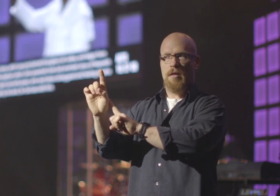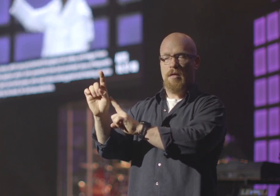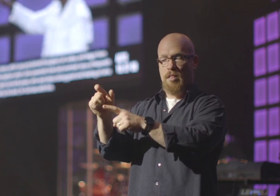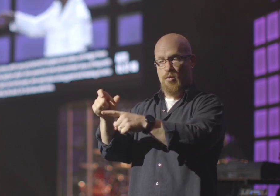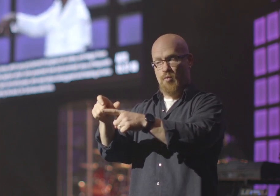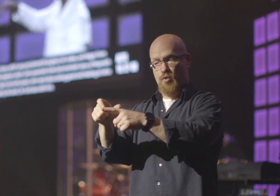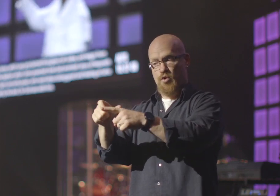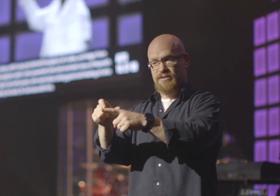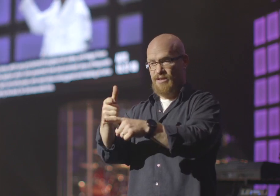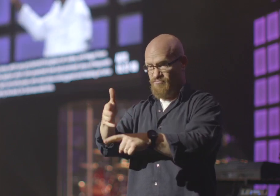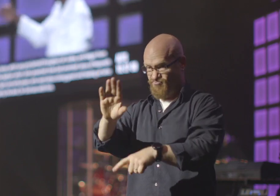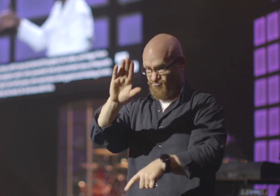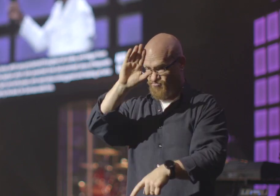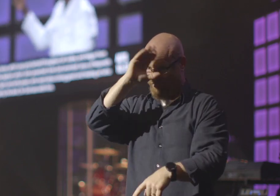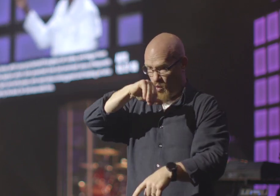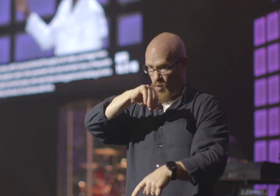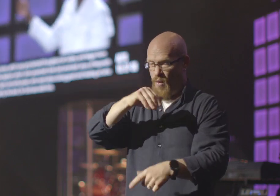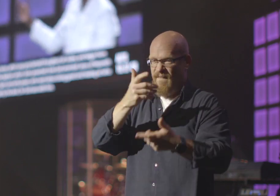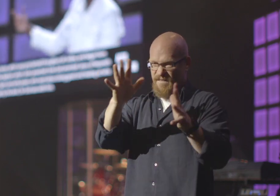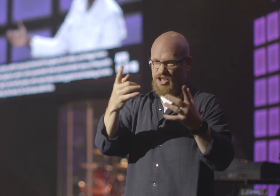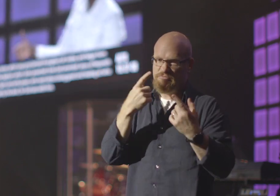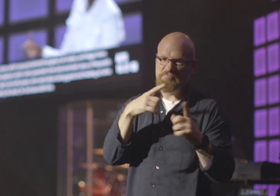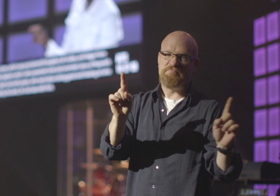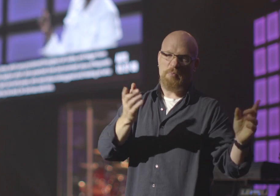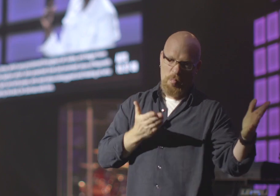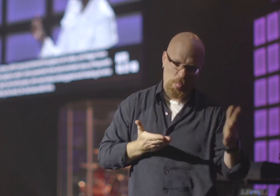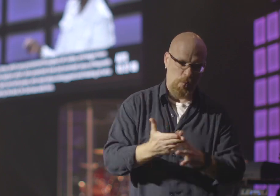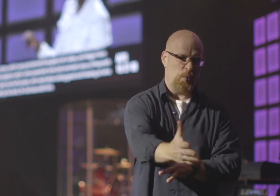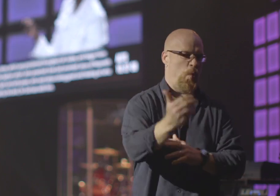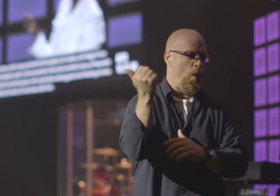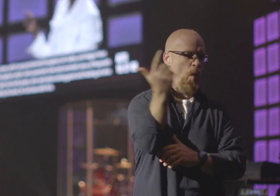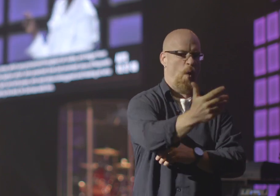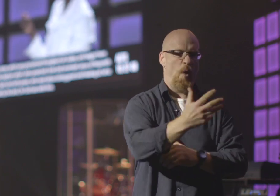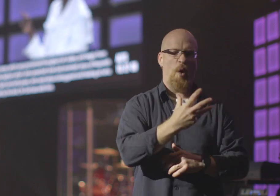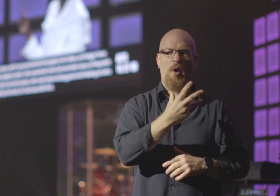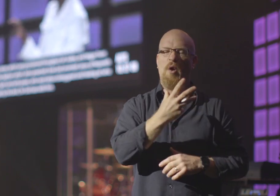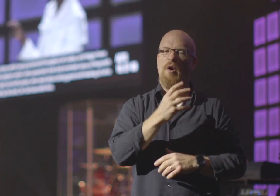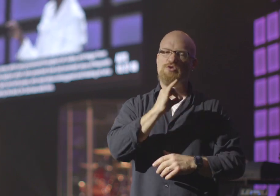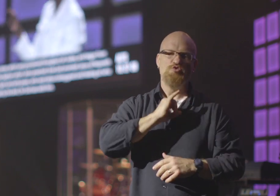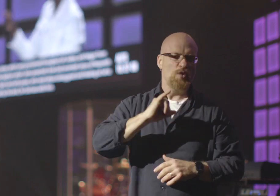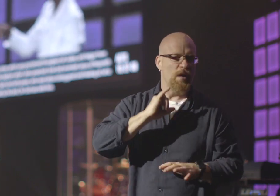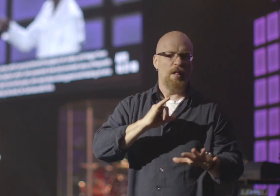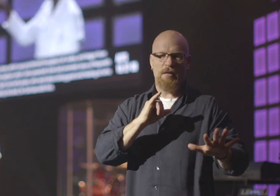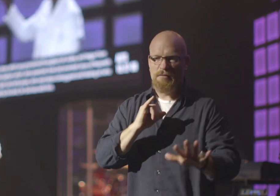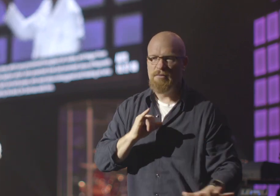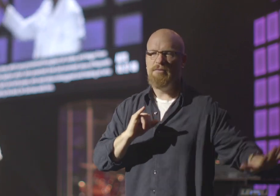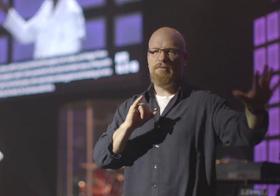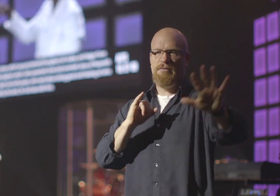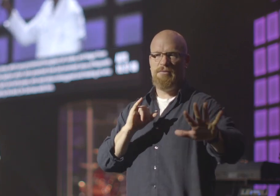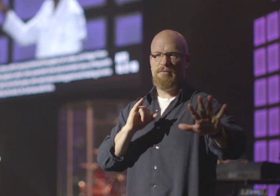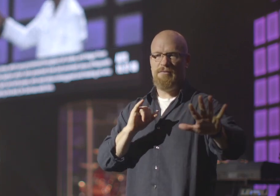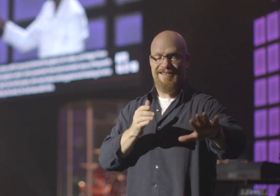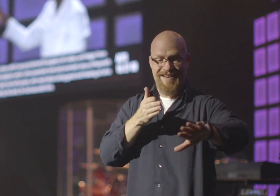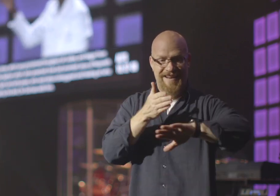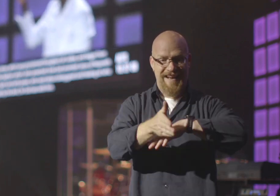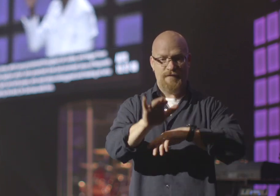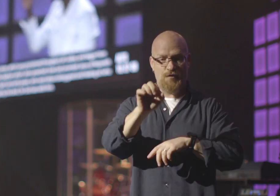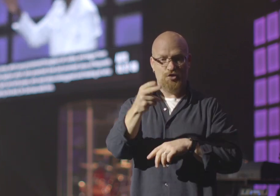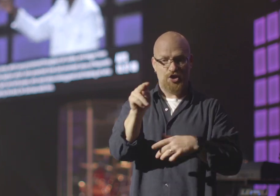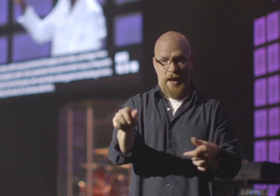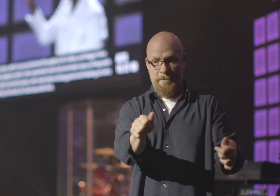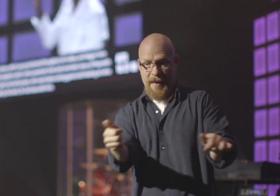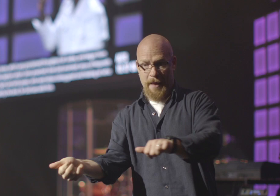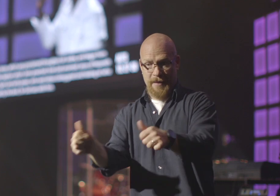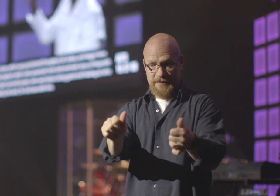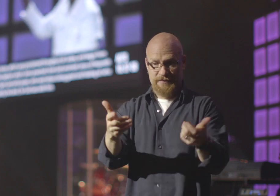was proclaimed throughout all Judea and began from Galilee after the baptism which John preached or proclaimed. And this is the